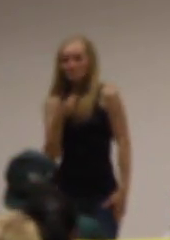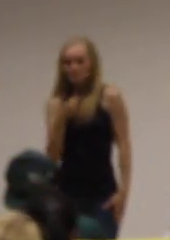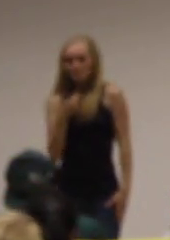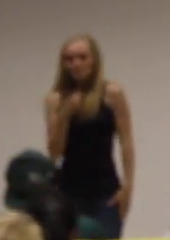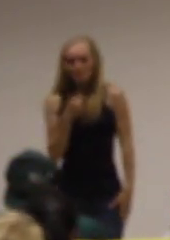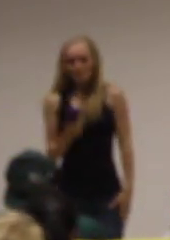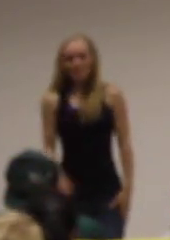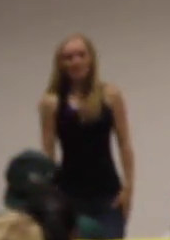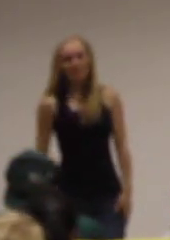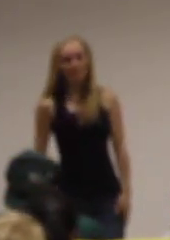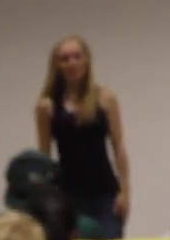daughter